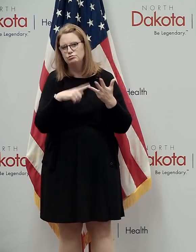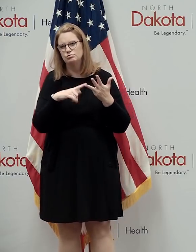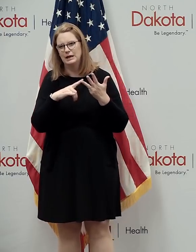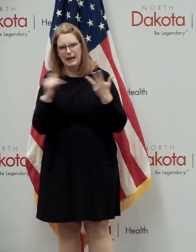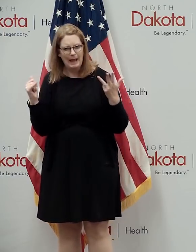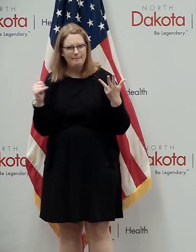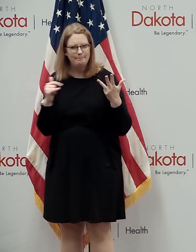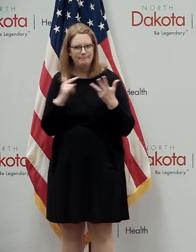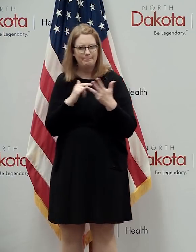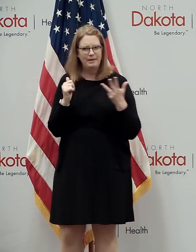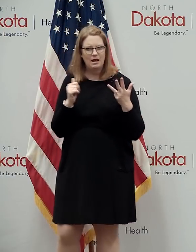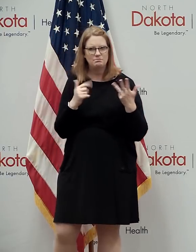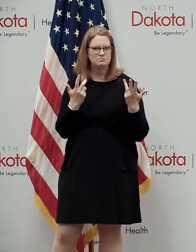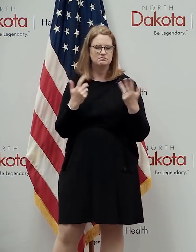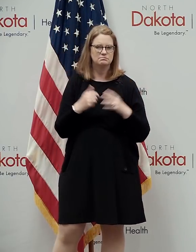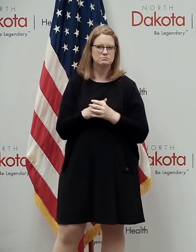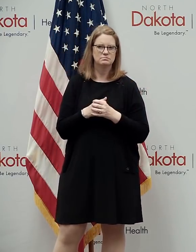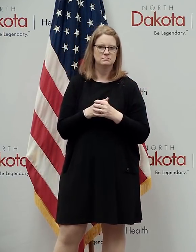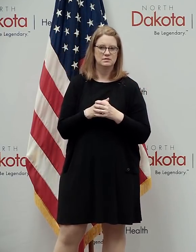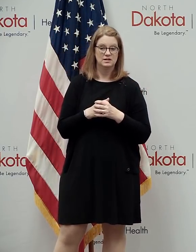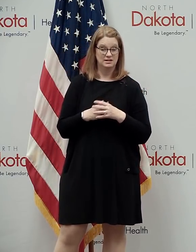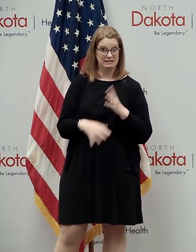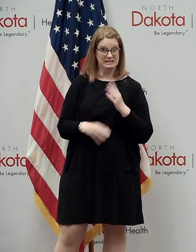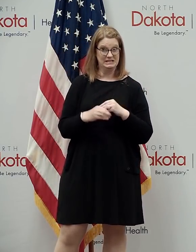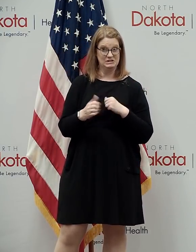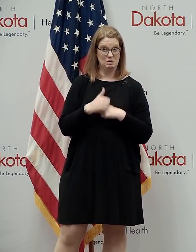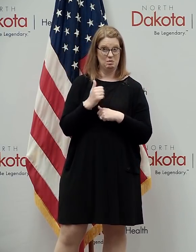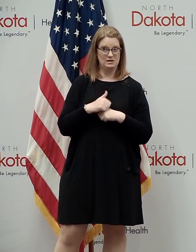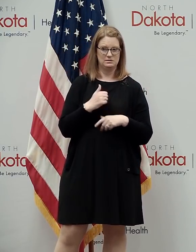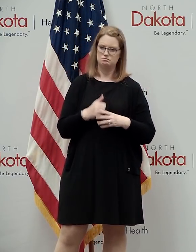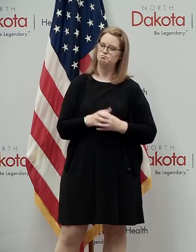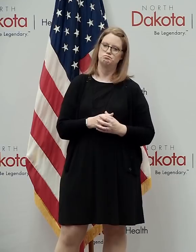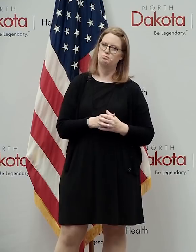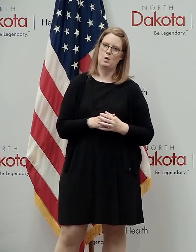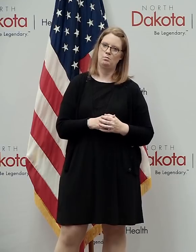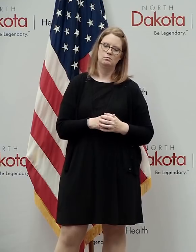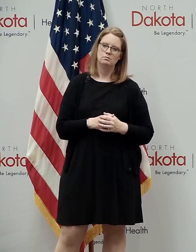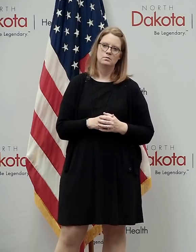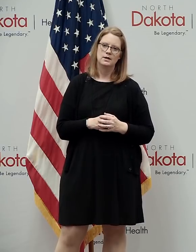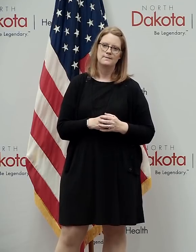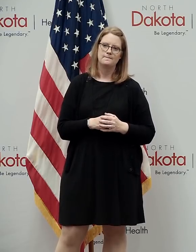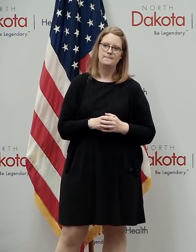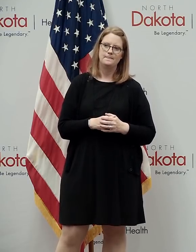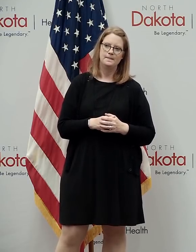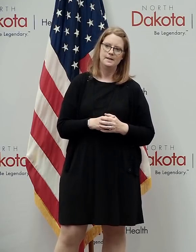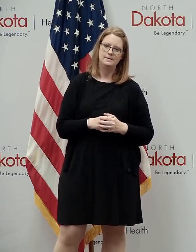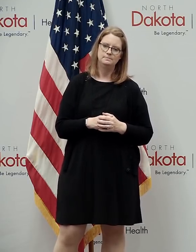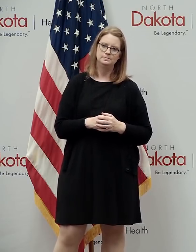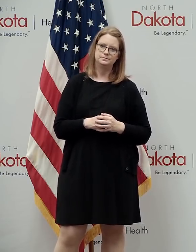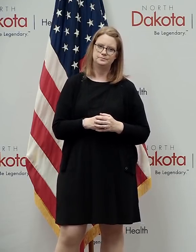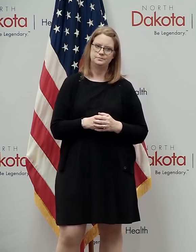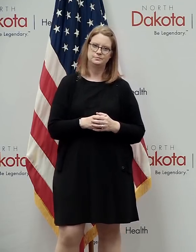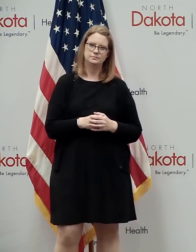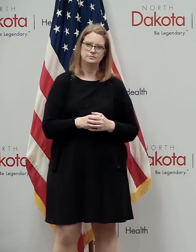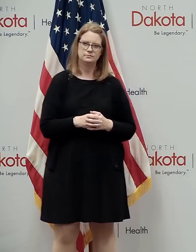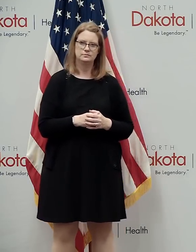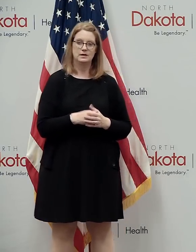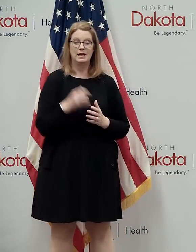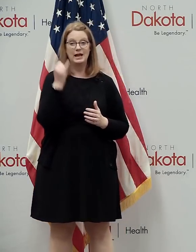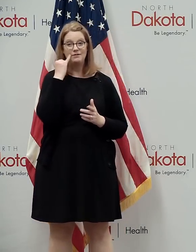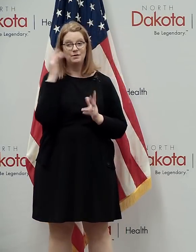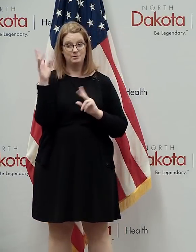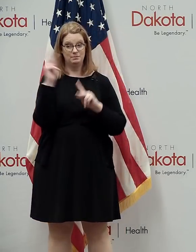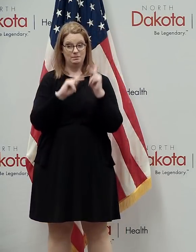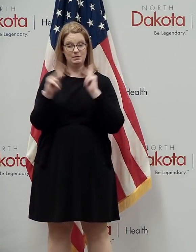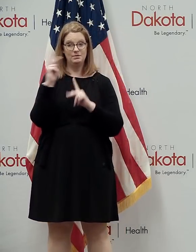I don't think we're adding a lot of risk. And but certainly, if we've got people in the hospitality